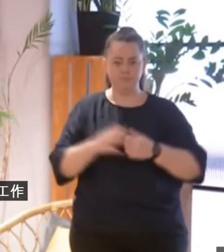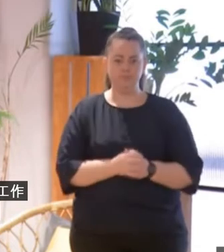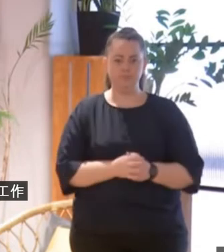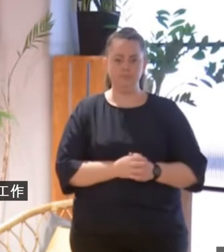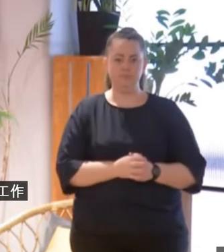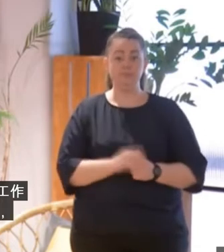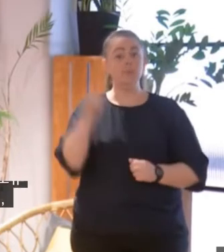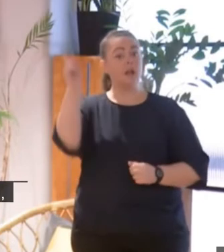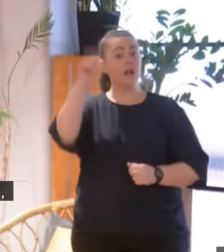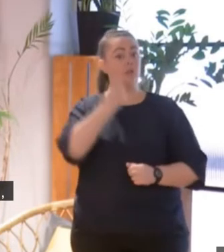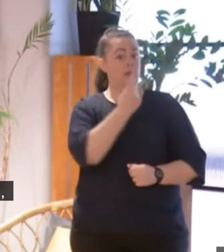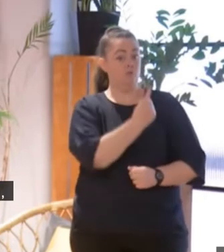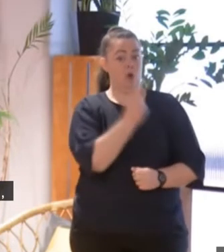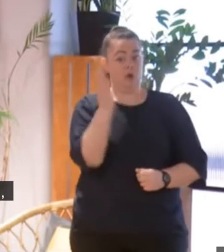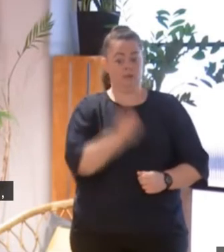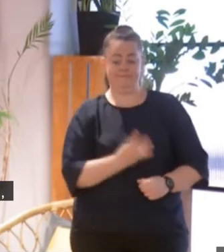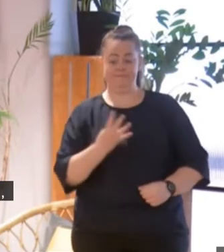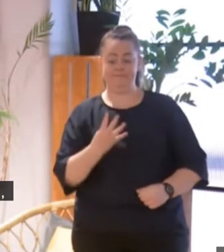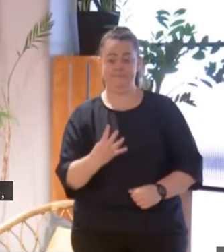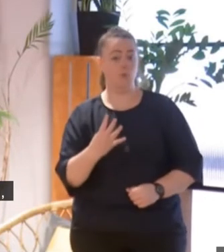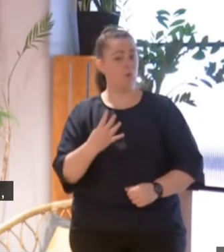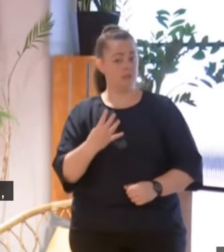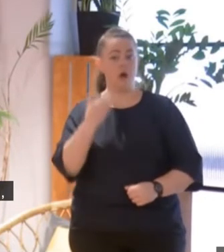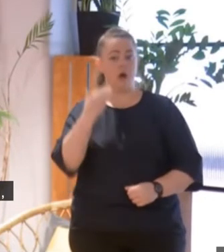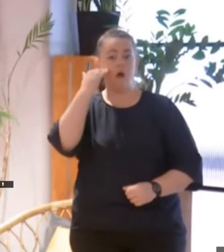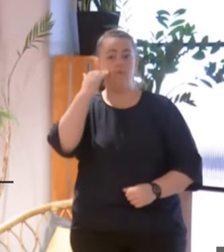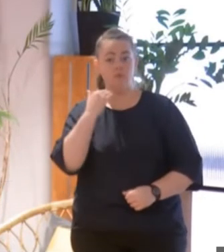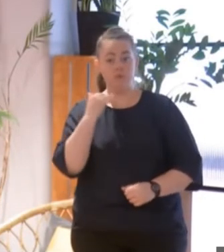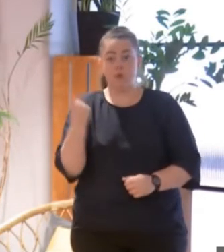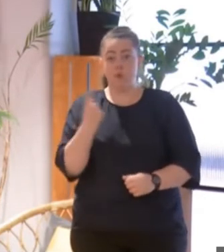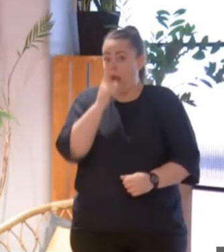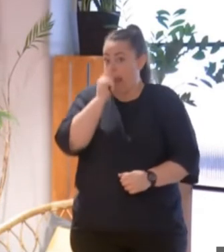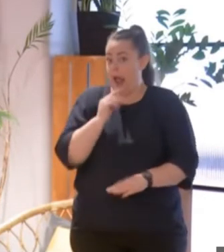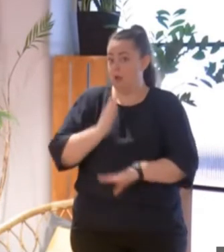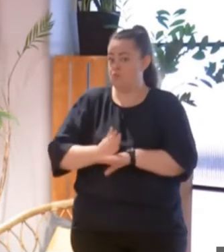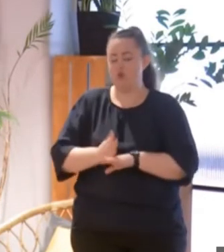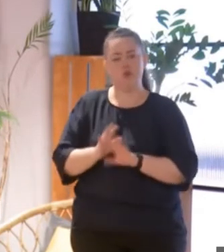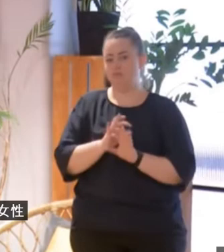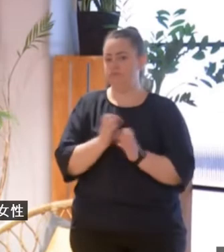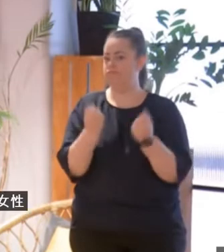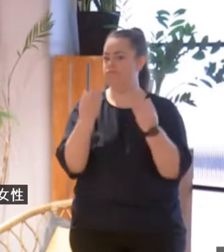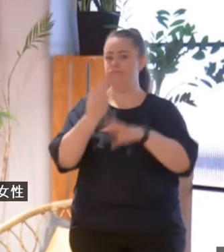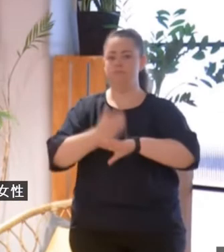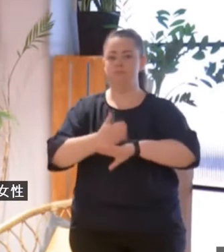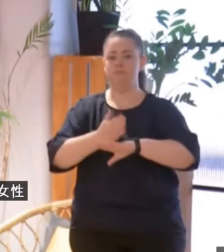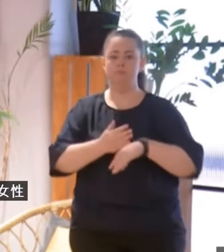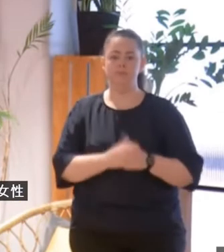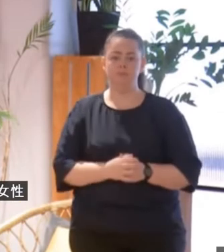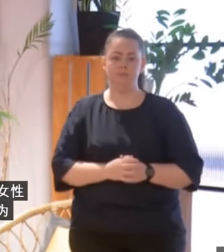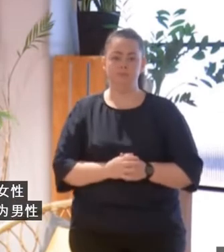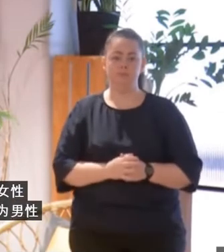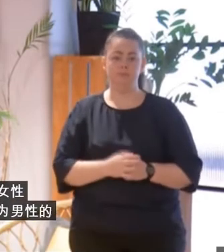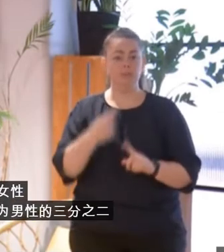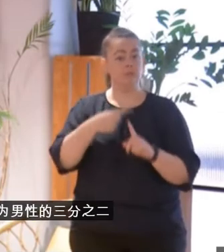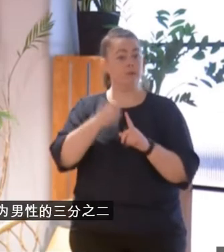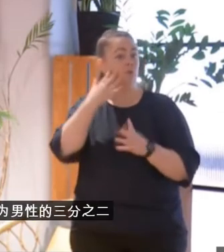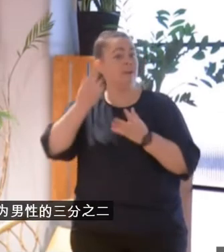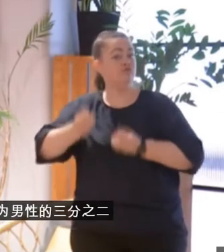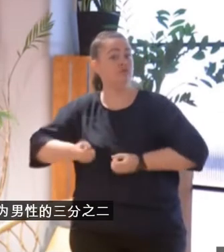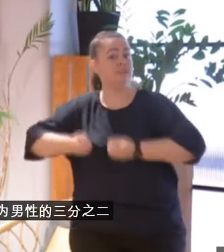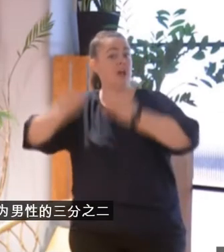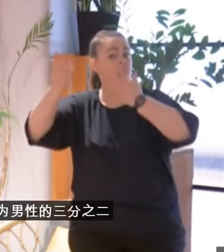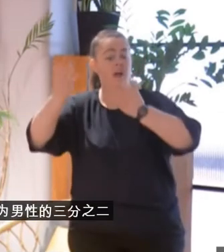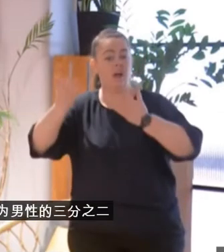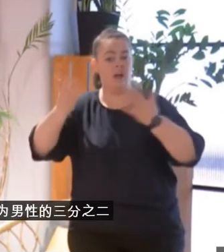in the workforce, and the long-term effects translates into a gender superannuation gap where women retire with approximately 2/3 as